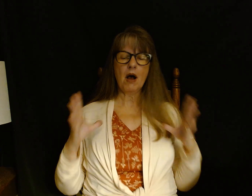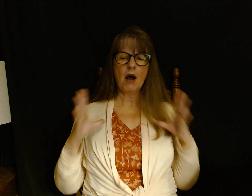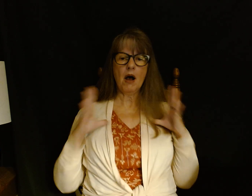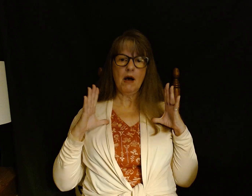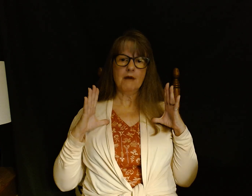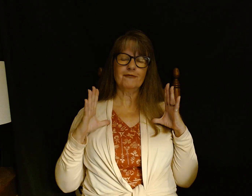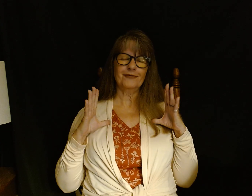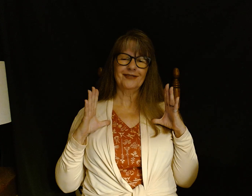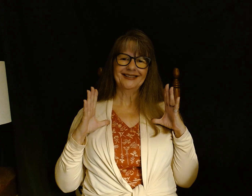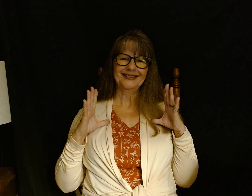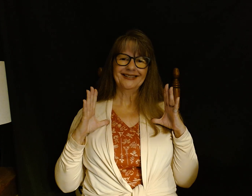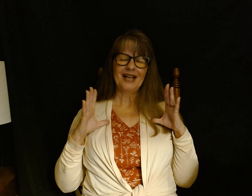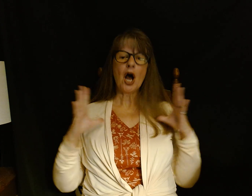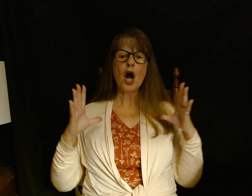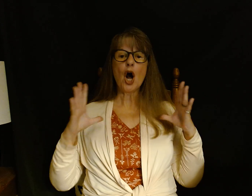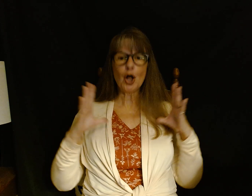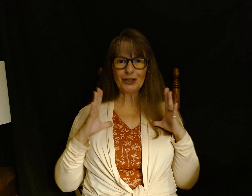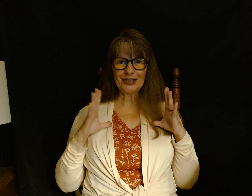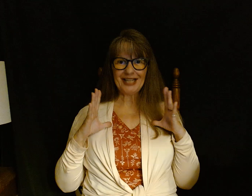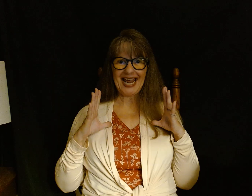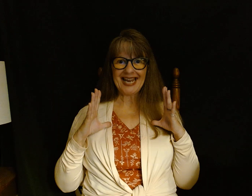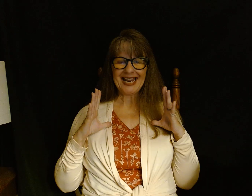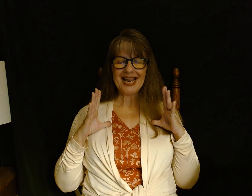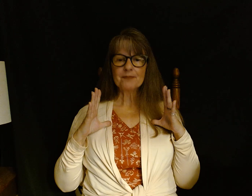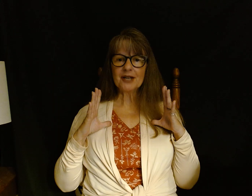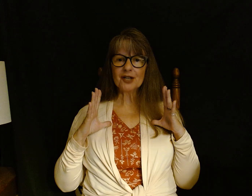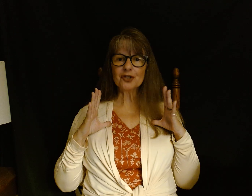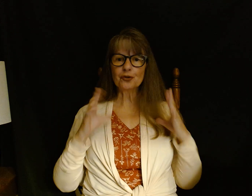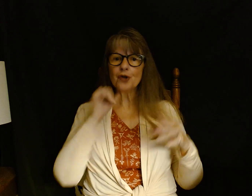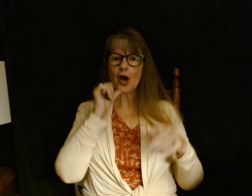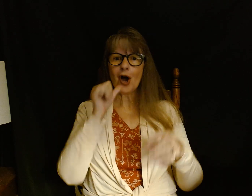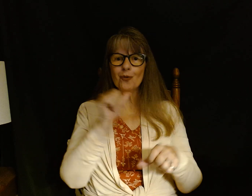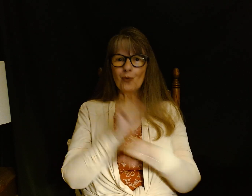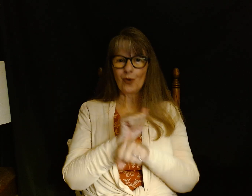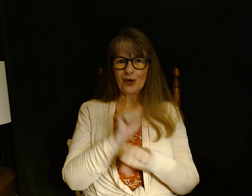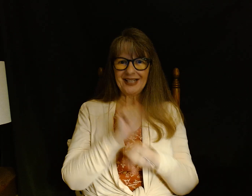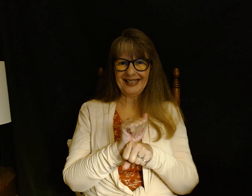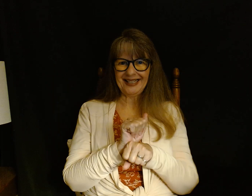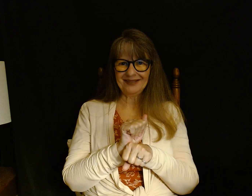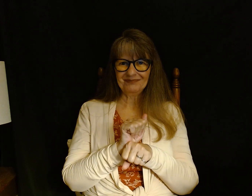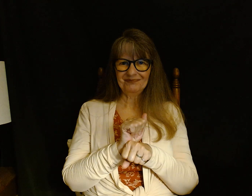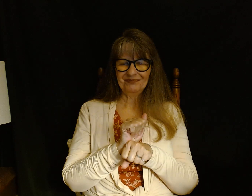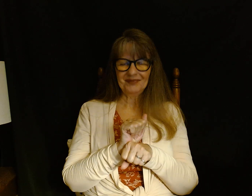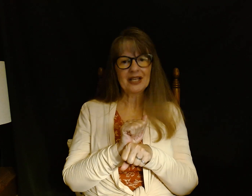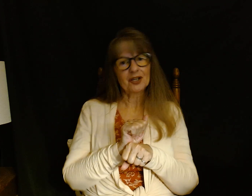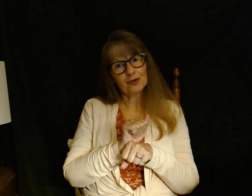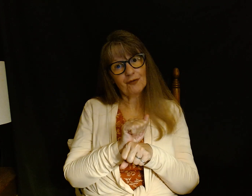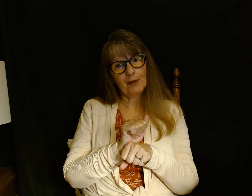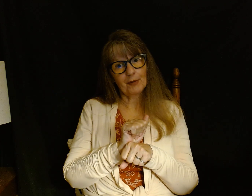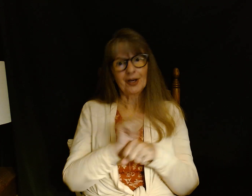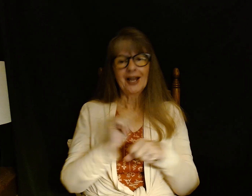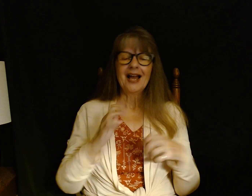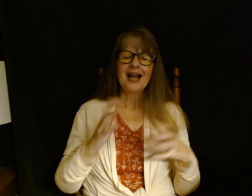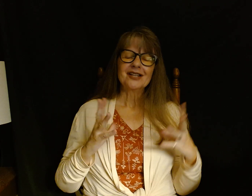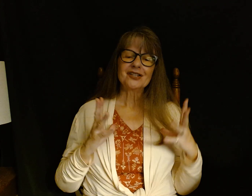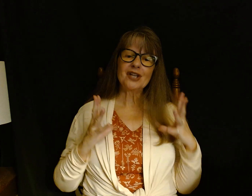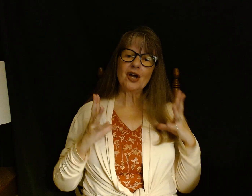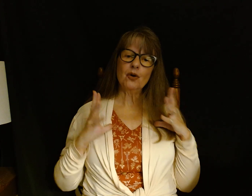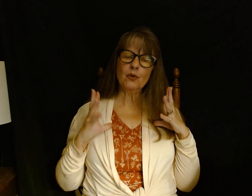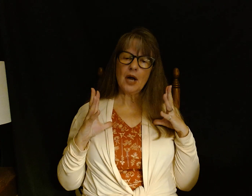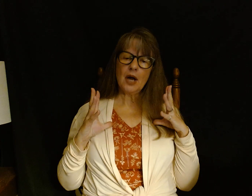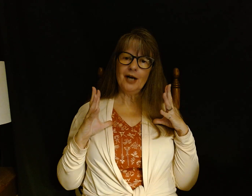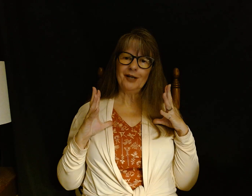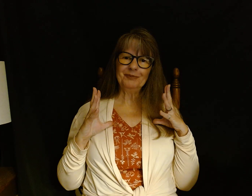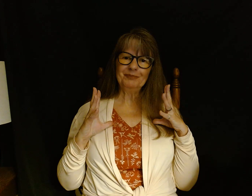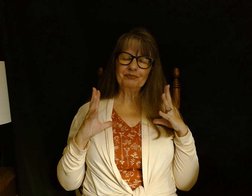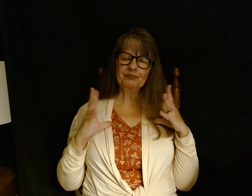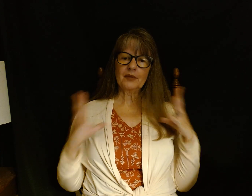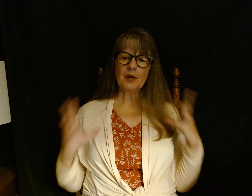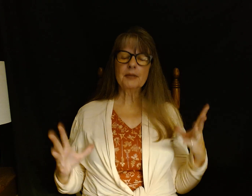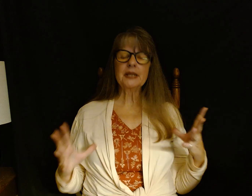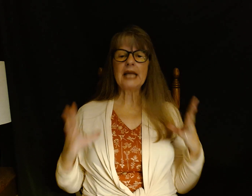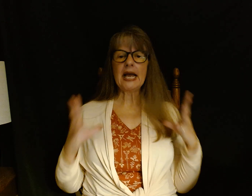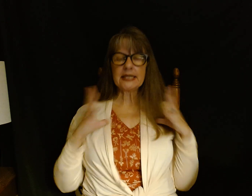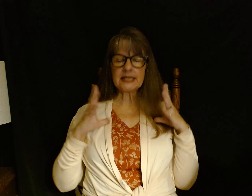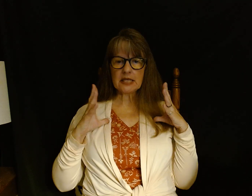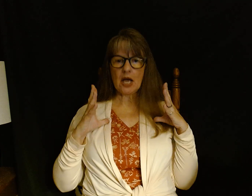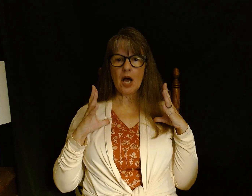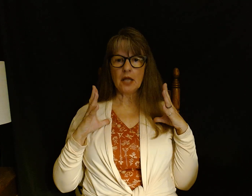off. Holiday, because you're not working unless you're a farmer. So, but that's